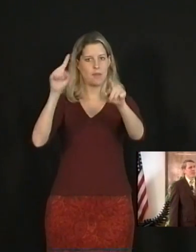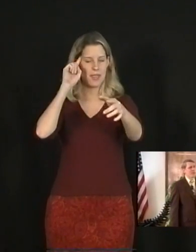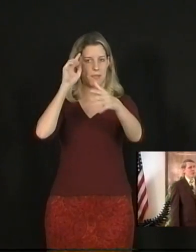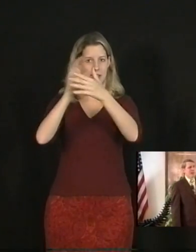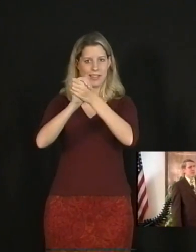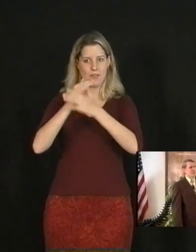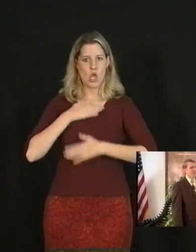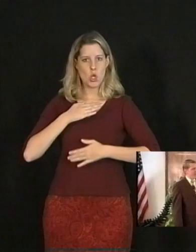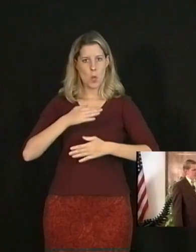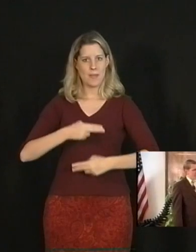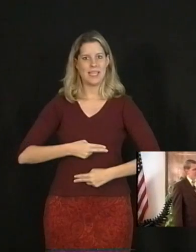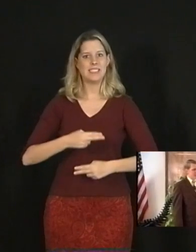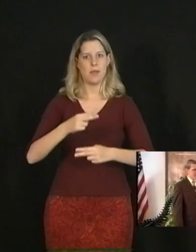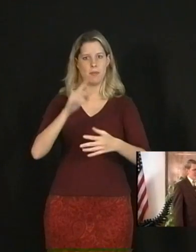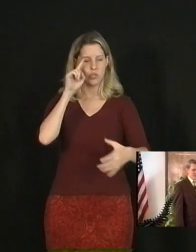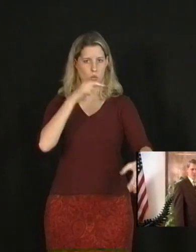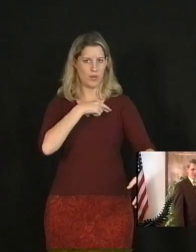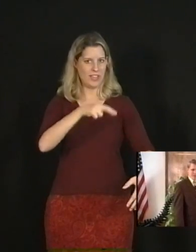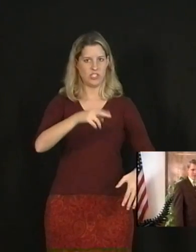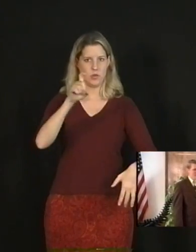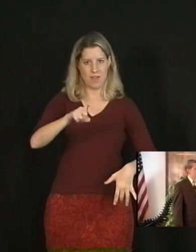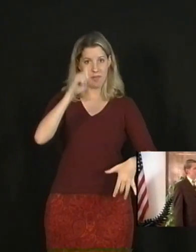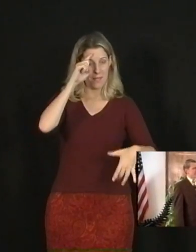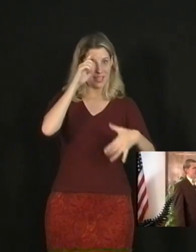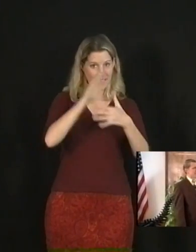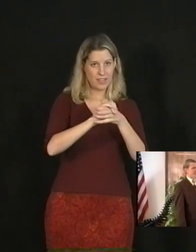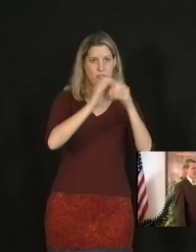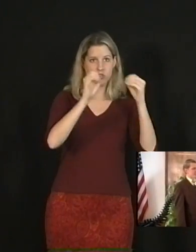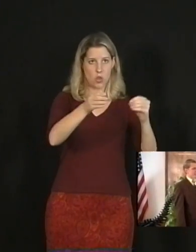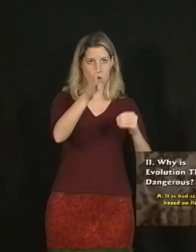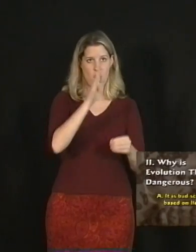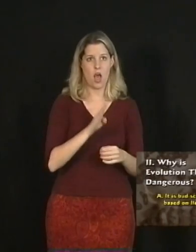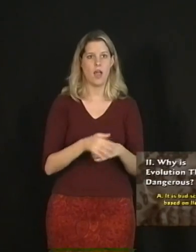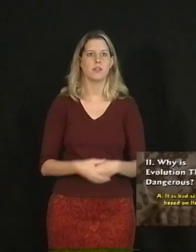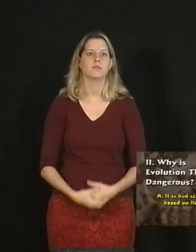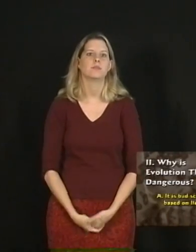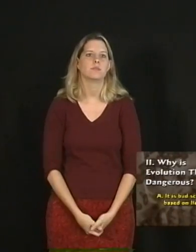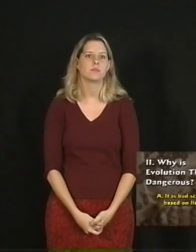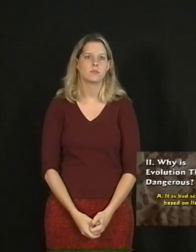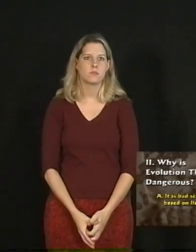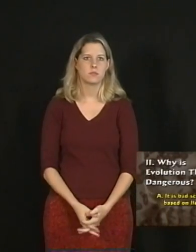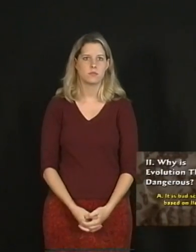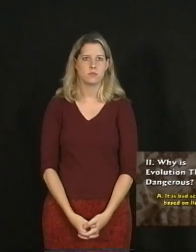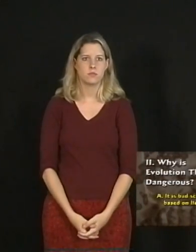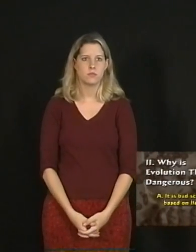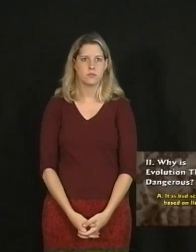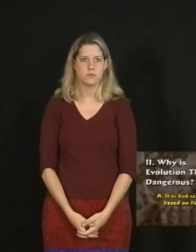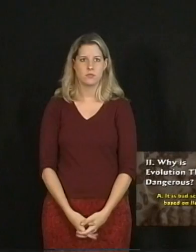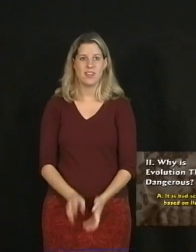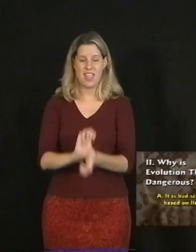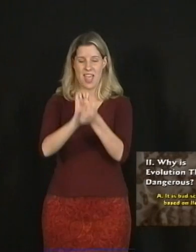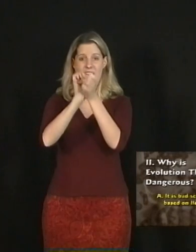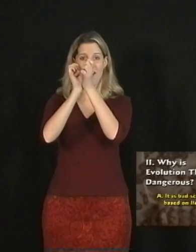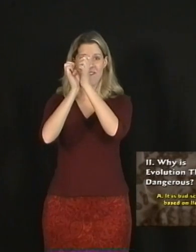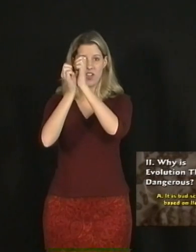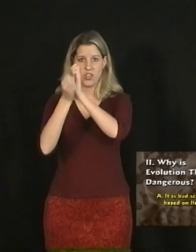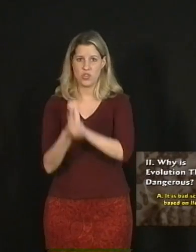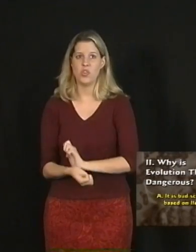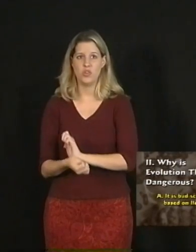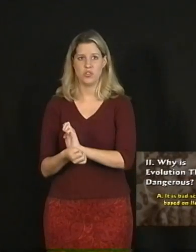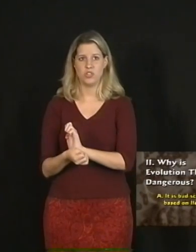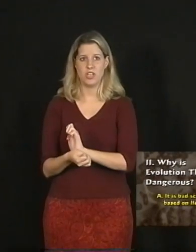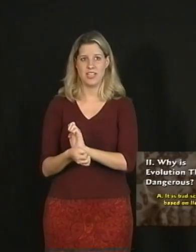declare what they believe. Humanism is a religion. You have to believe there is no God. So why is this theory dangerous? Evolution, I am convinced after studying this now for 30-some